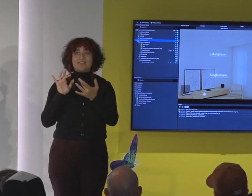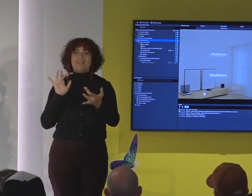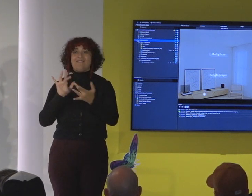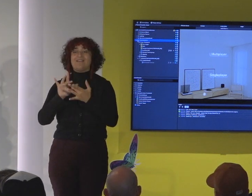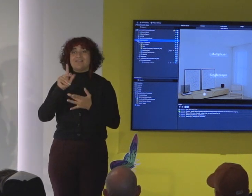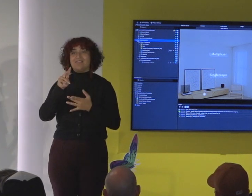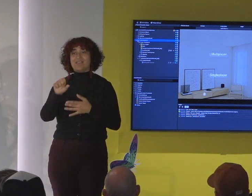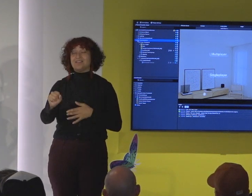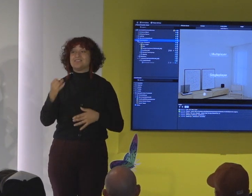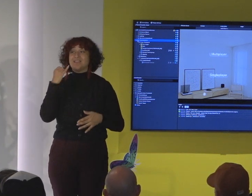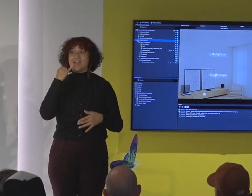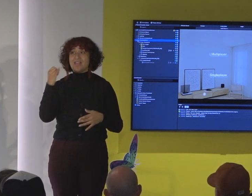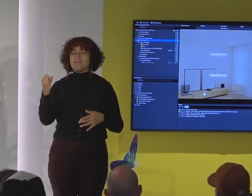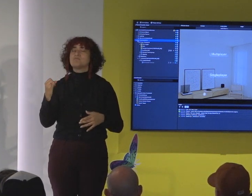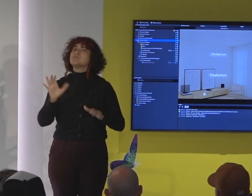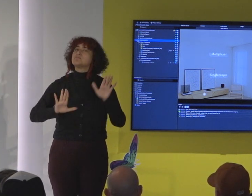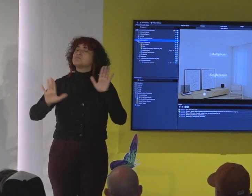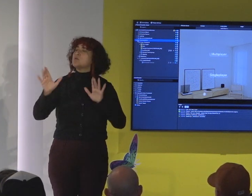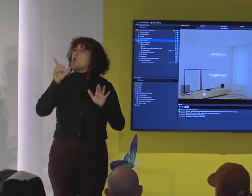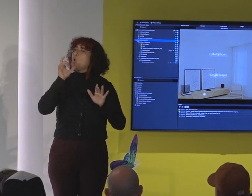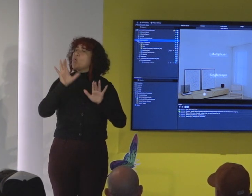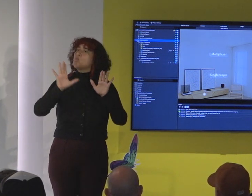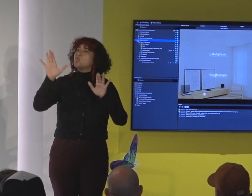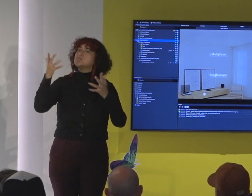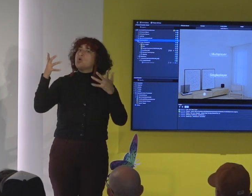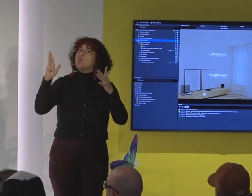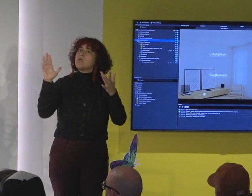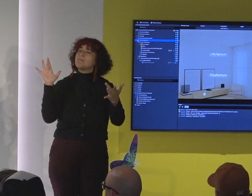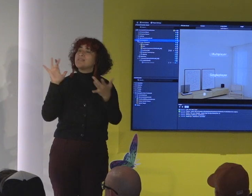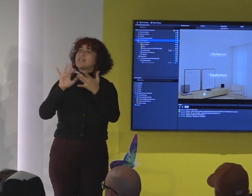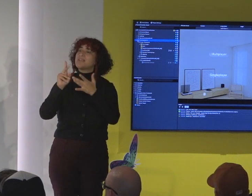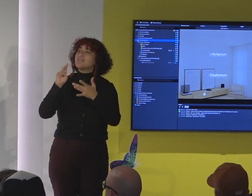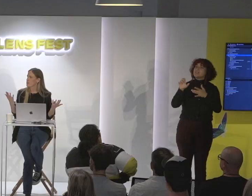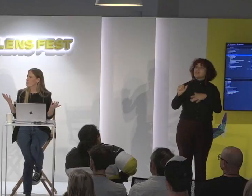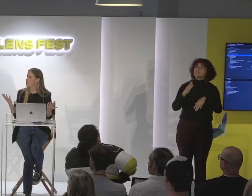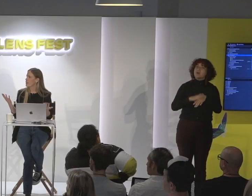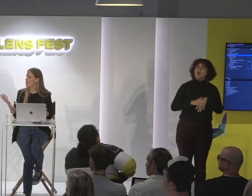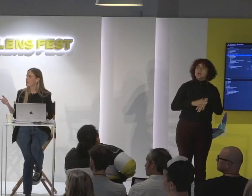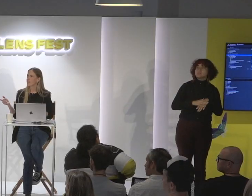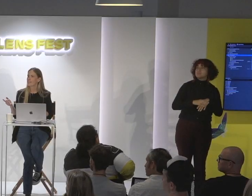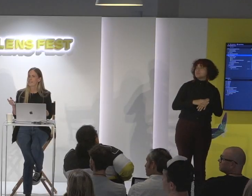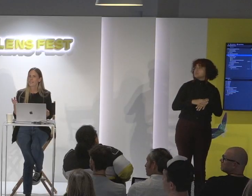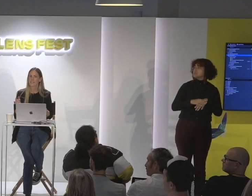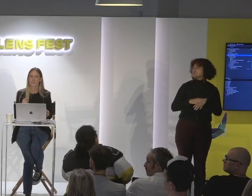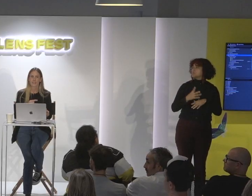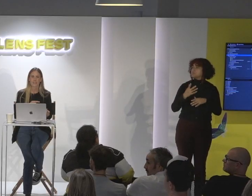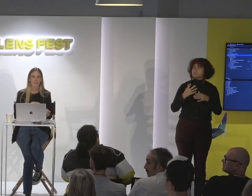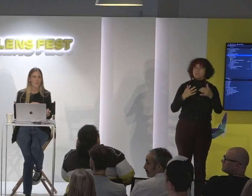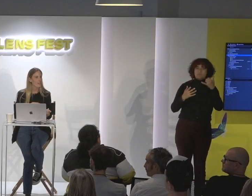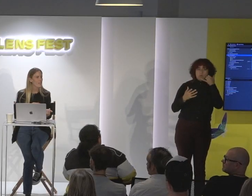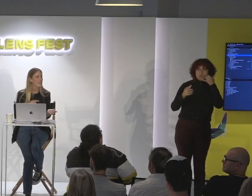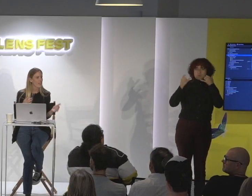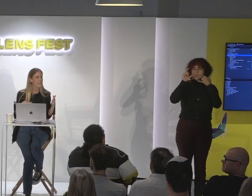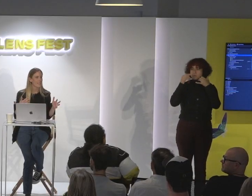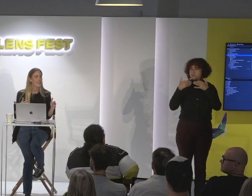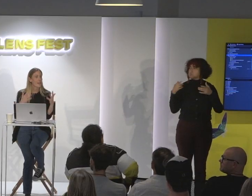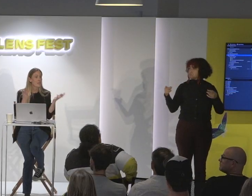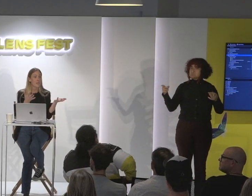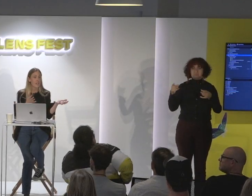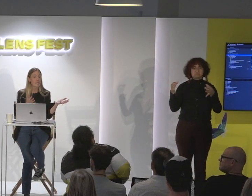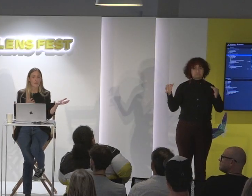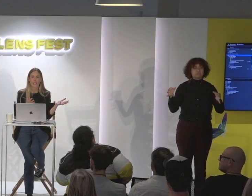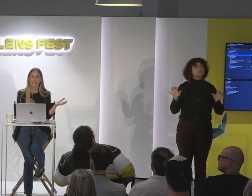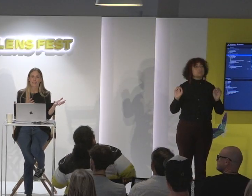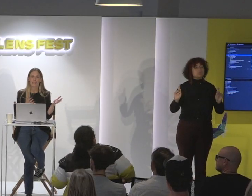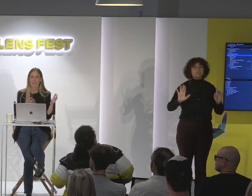If you've built, let's actually show of hands, who's built a connected lens on mobile or spectacles before? Cool, all right, we got lots of, so